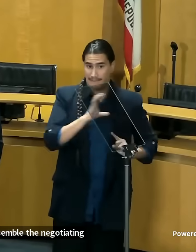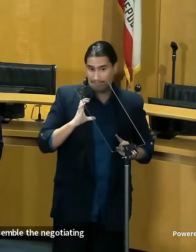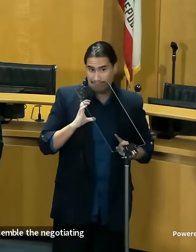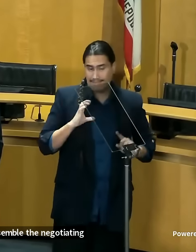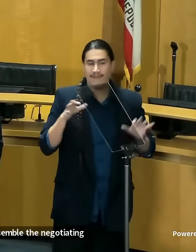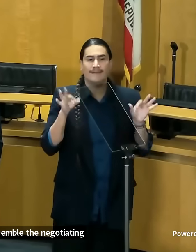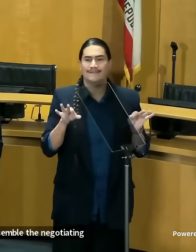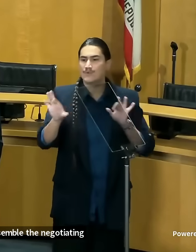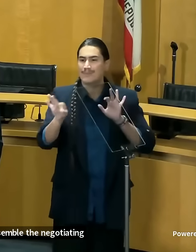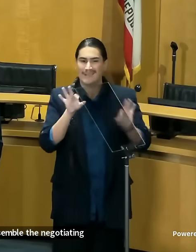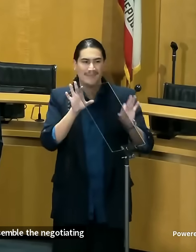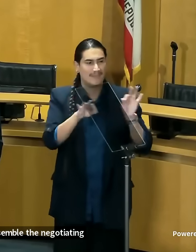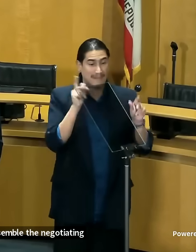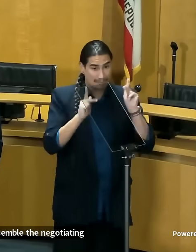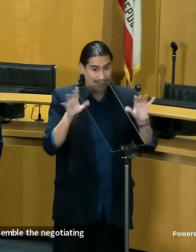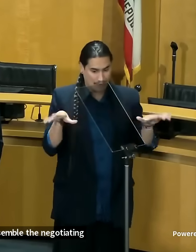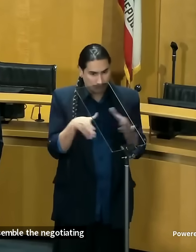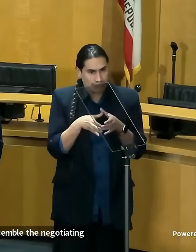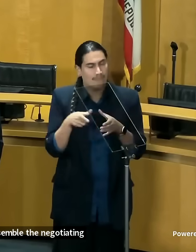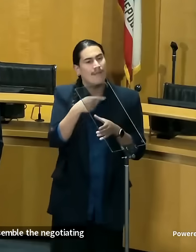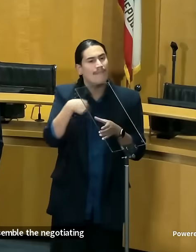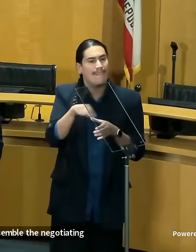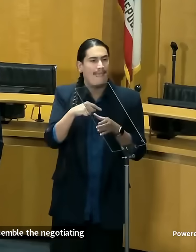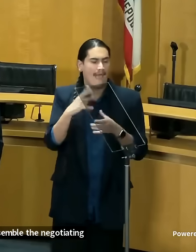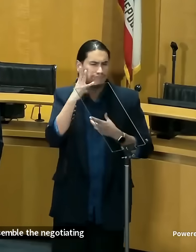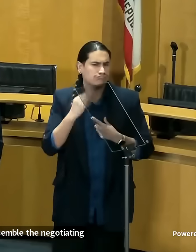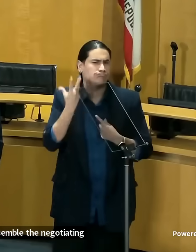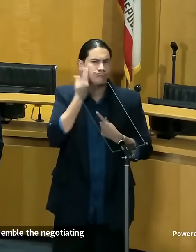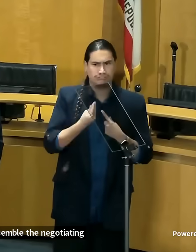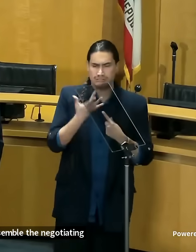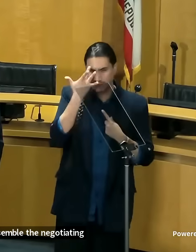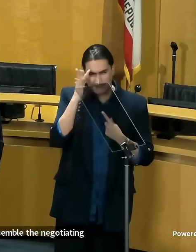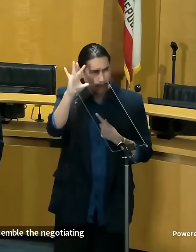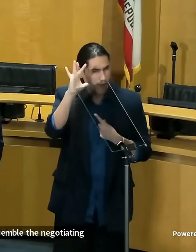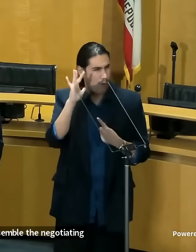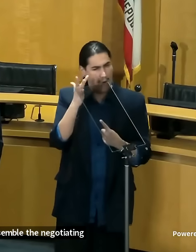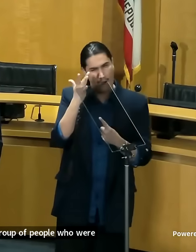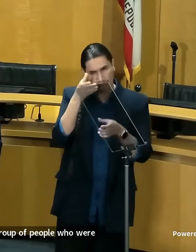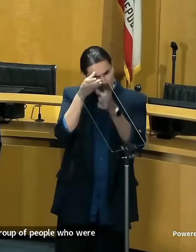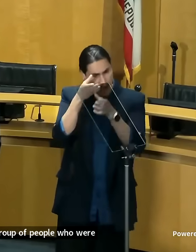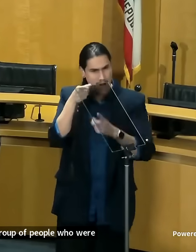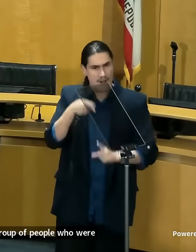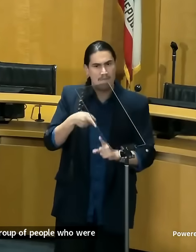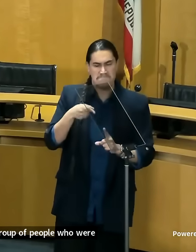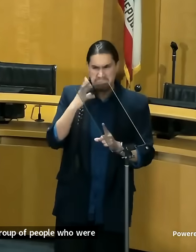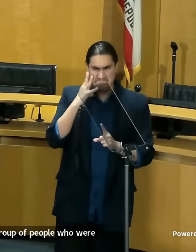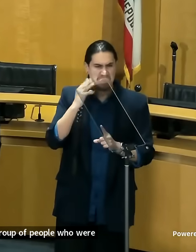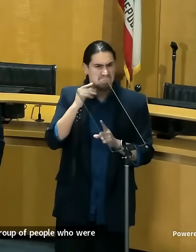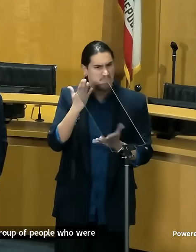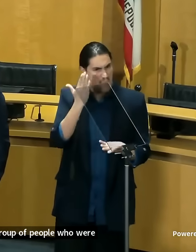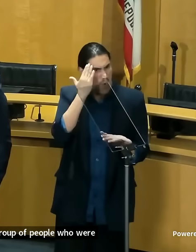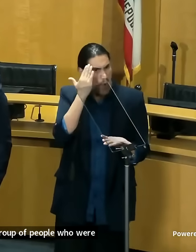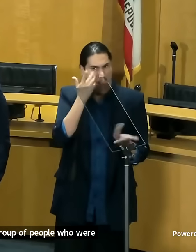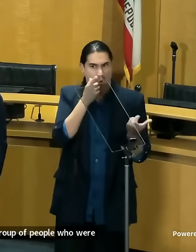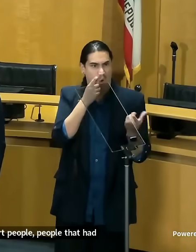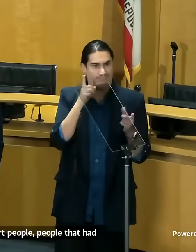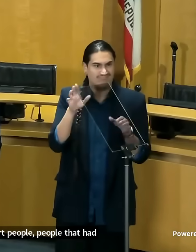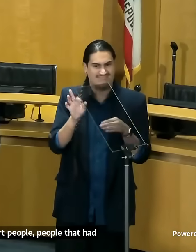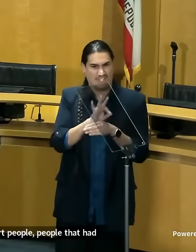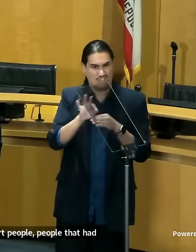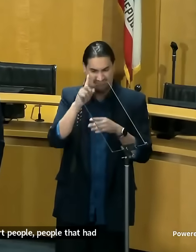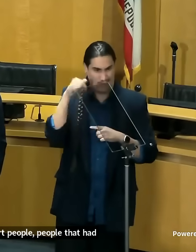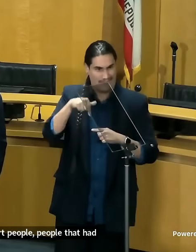together a group of people who were experienced people, very smart people, people that had been in